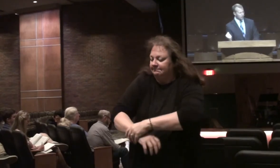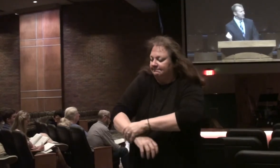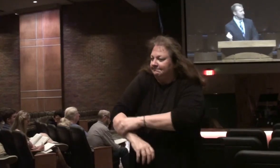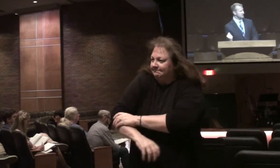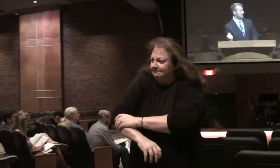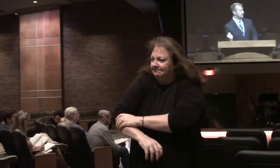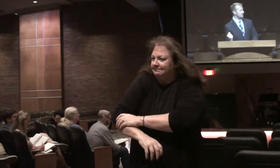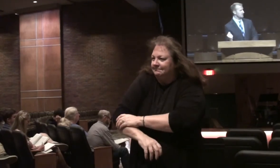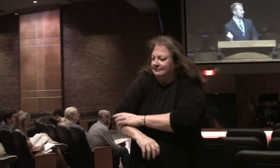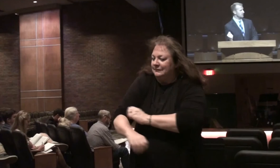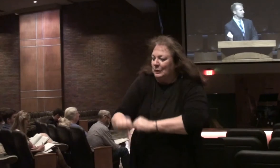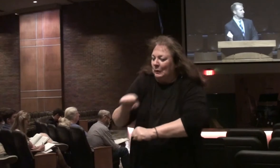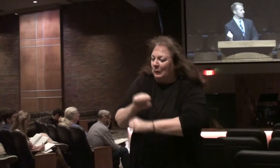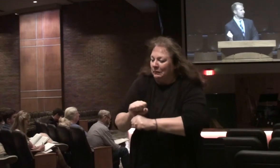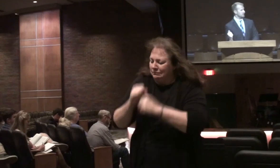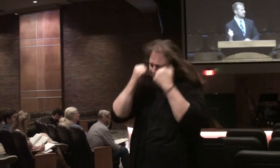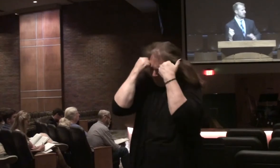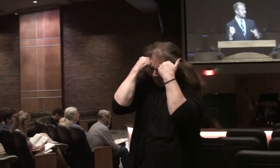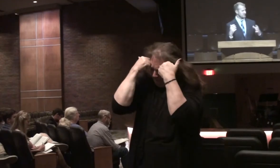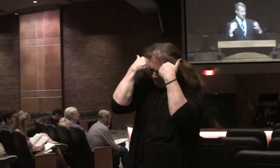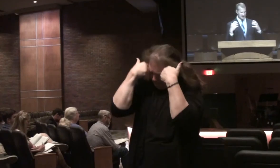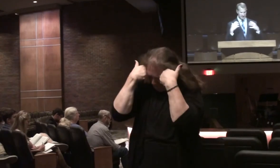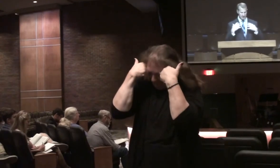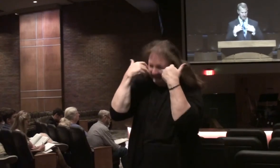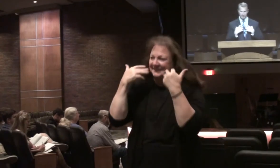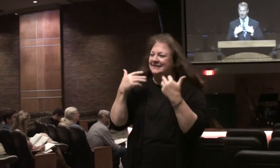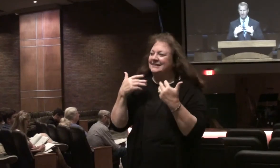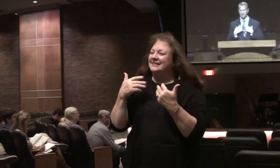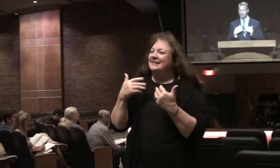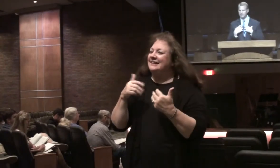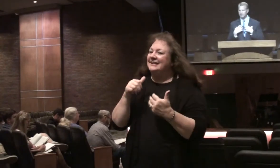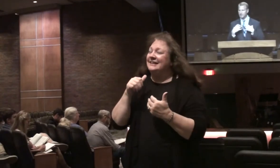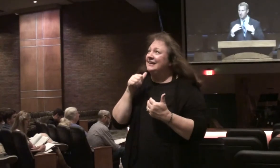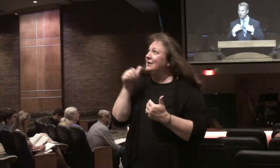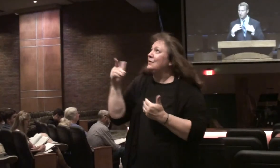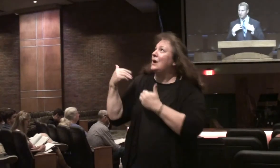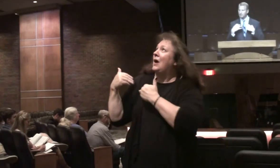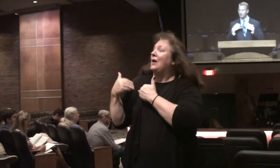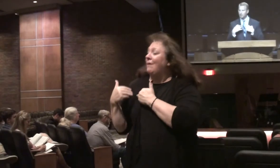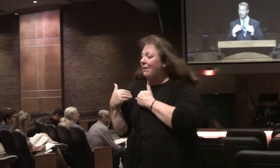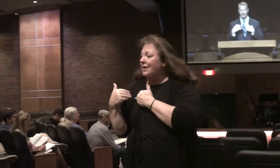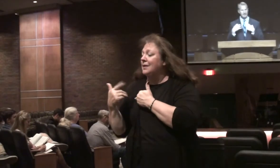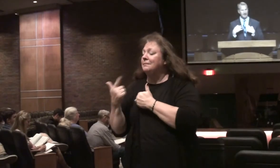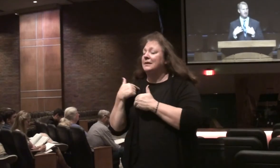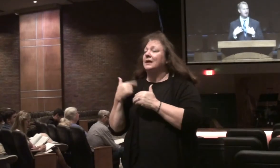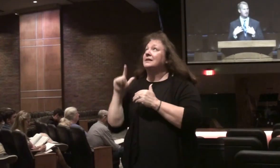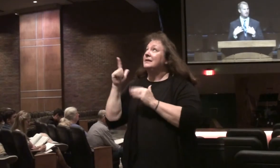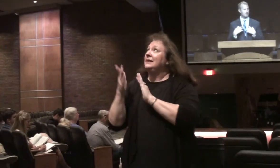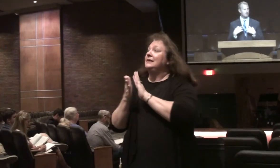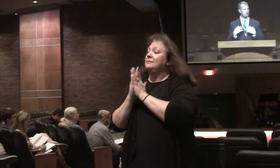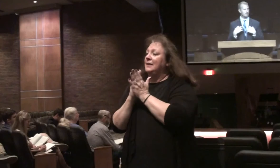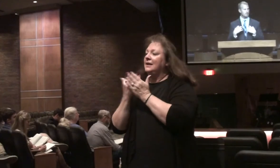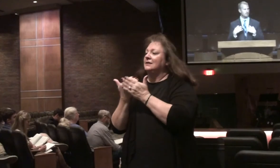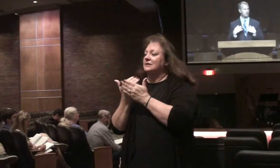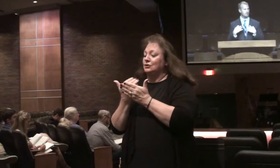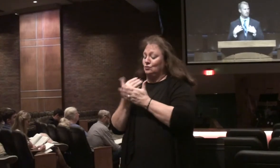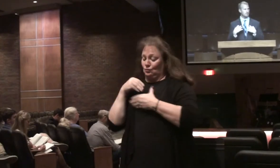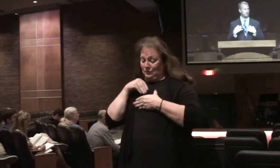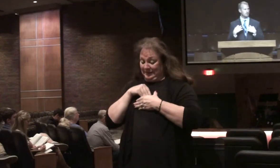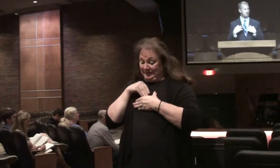Not burdensome. 1 John says God's commandments are not burdensome because we've been born again.